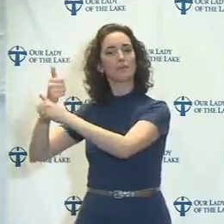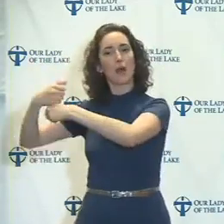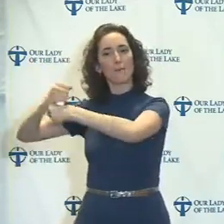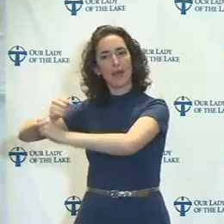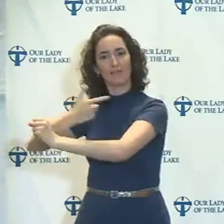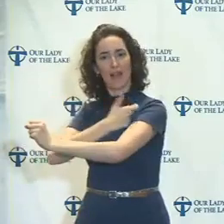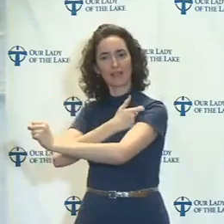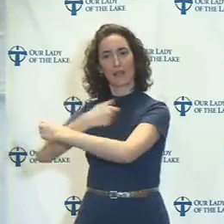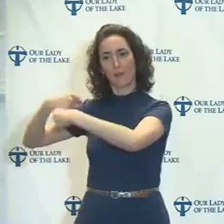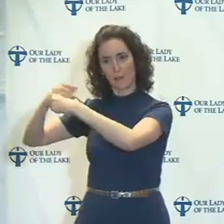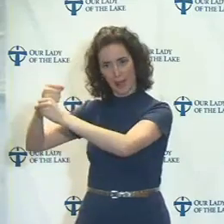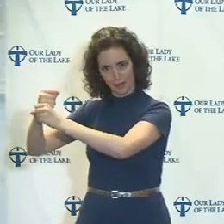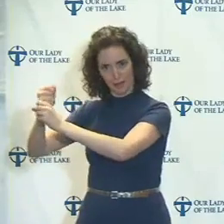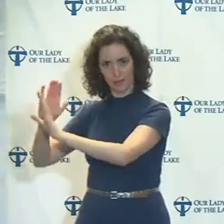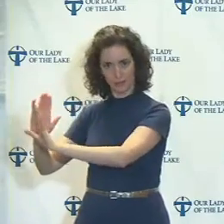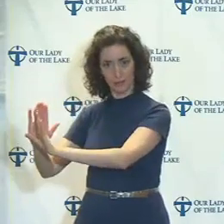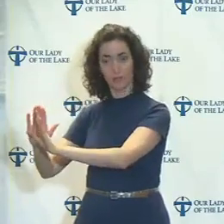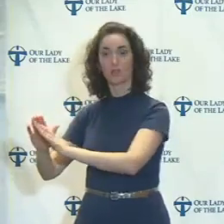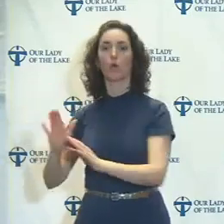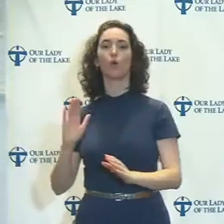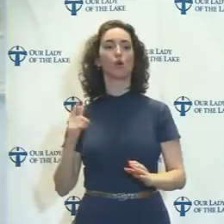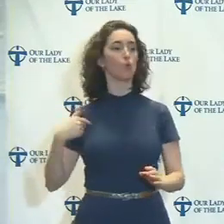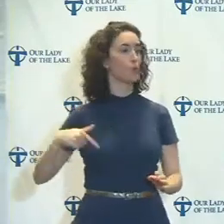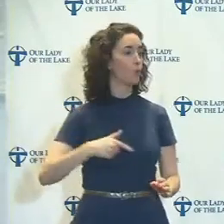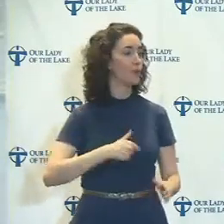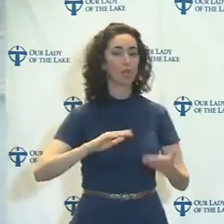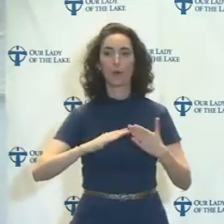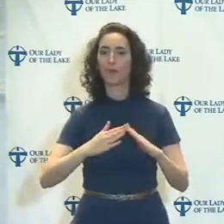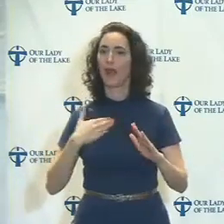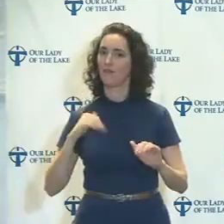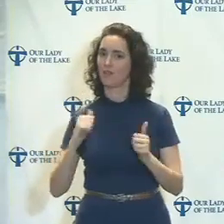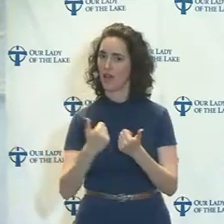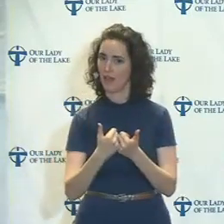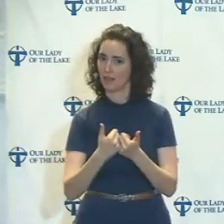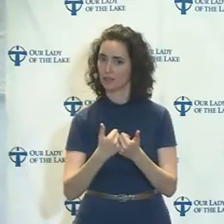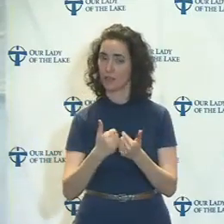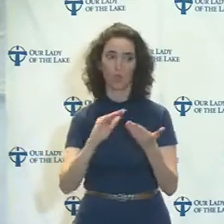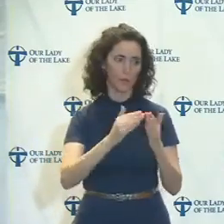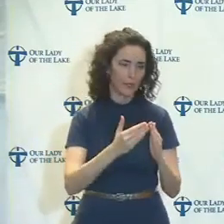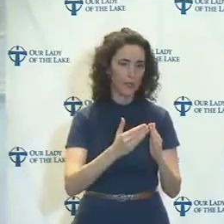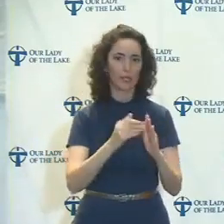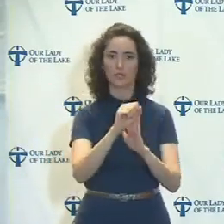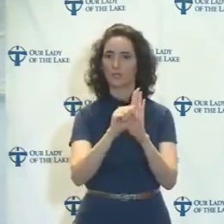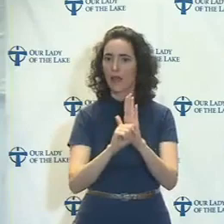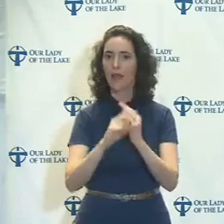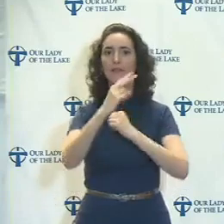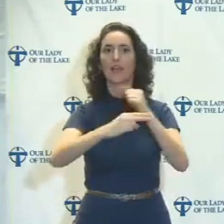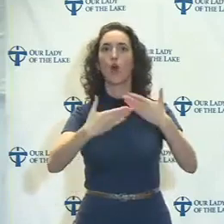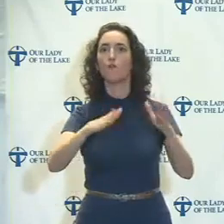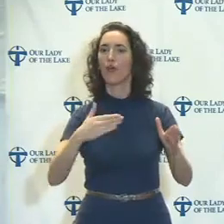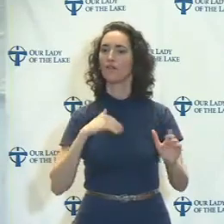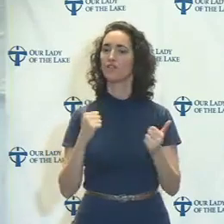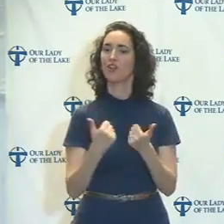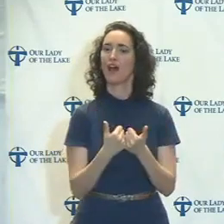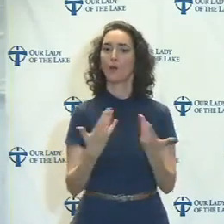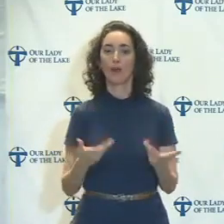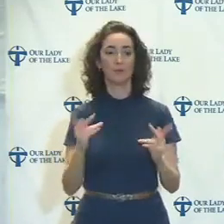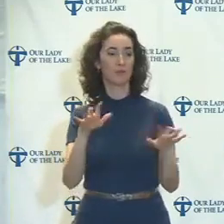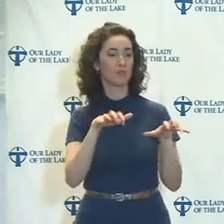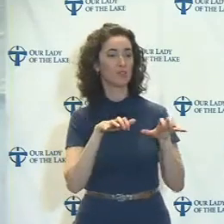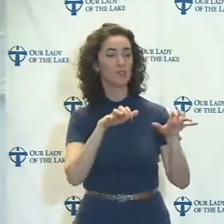vaccine, our challenge as a community, as a state, and as a nation is to administer this vaccine to our